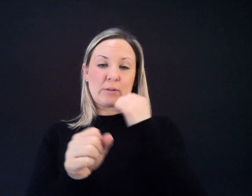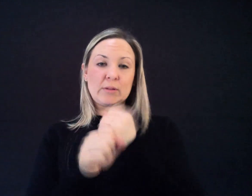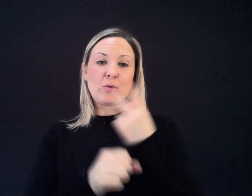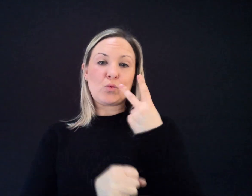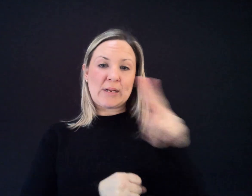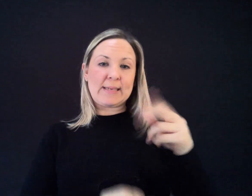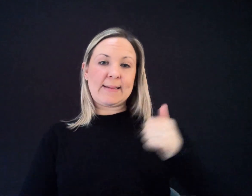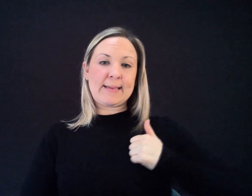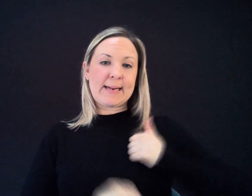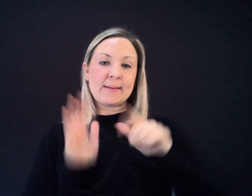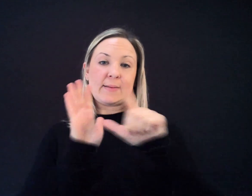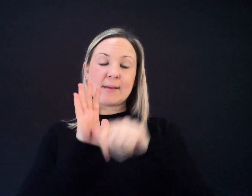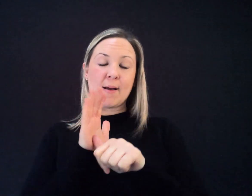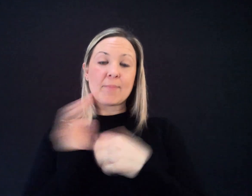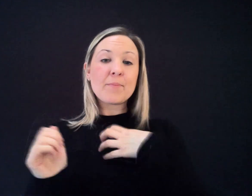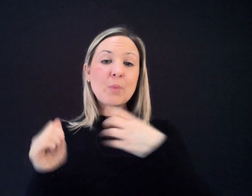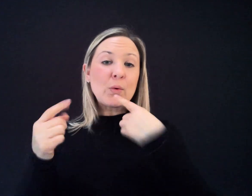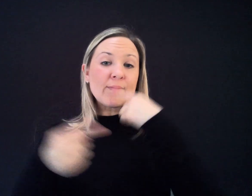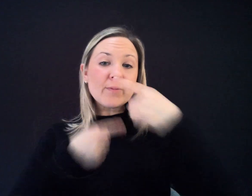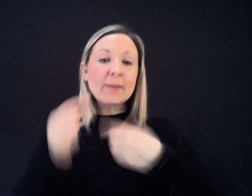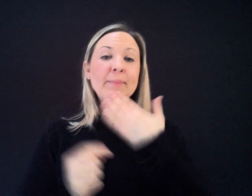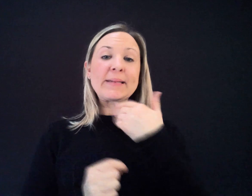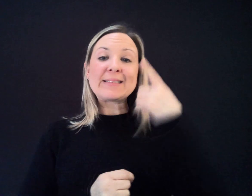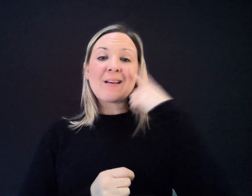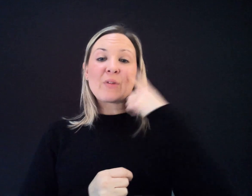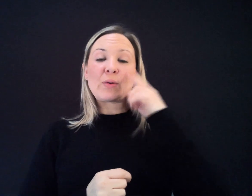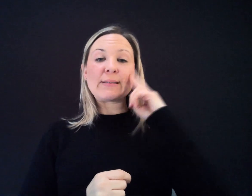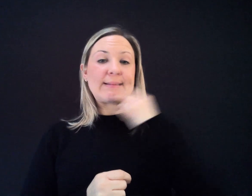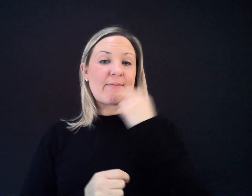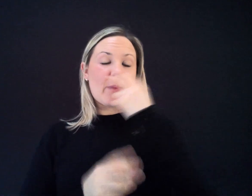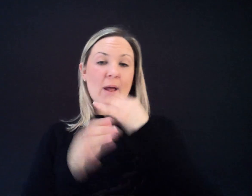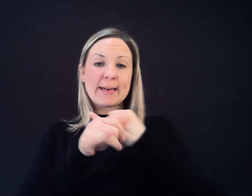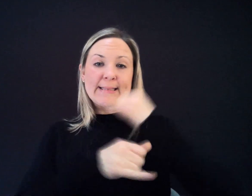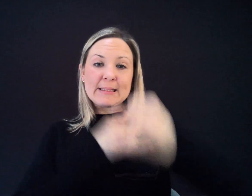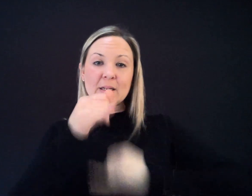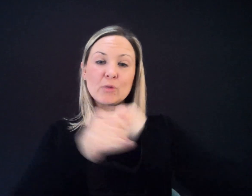For details, go to the Deafblind International Facebook page.